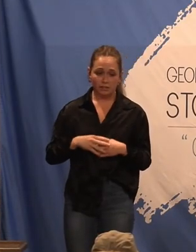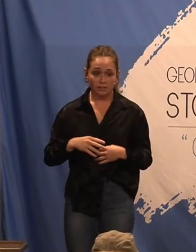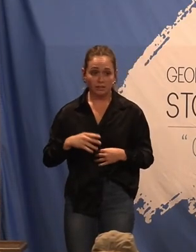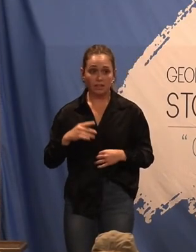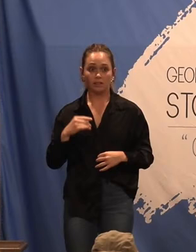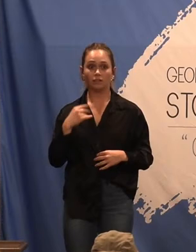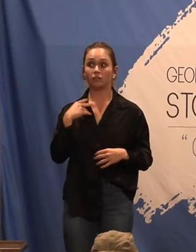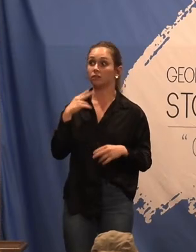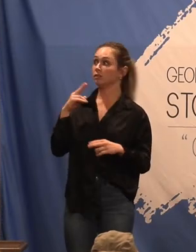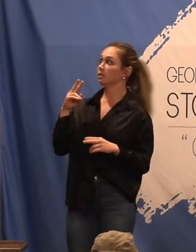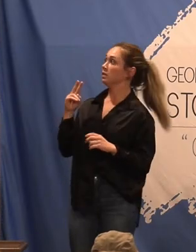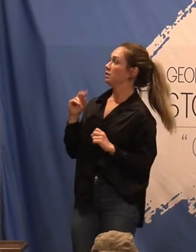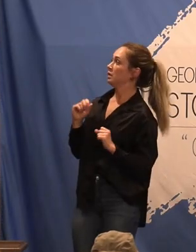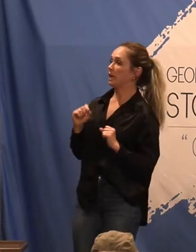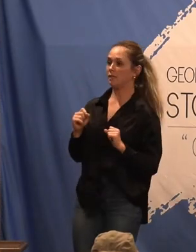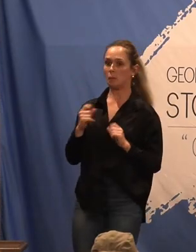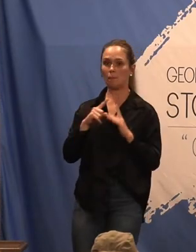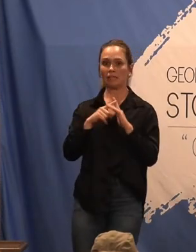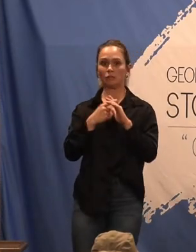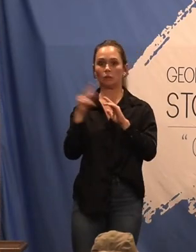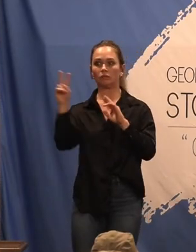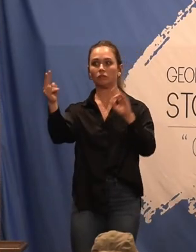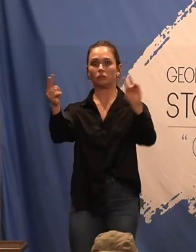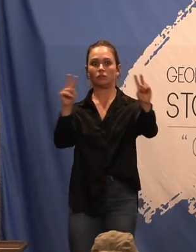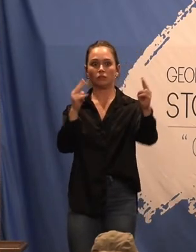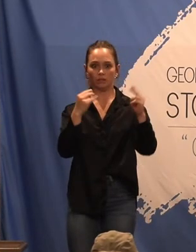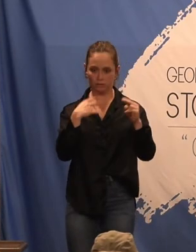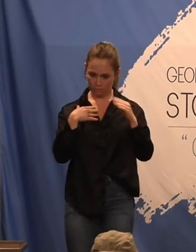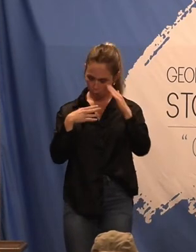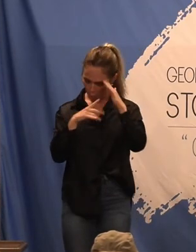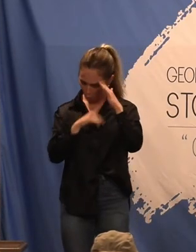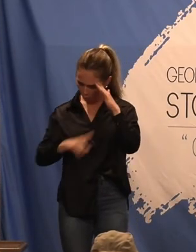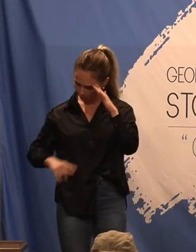And I looked around, everybody starting to look at him, and I thought, oh, Lord.